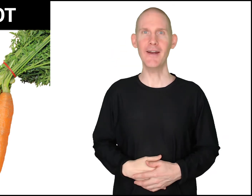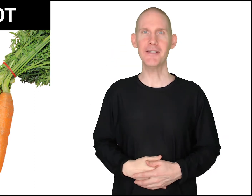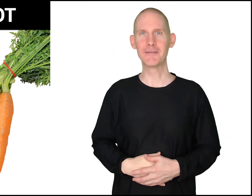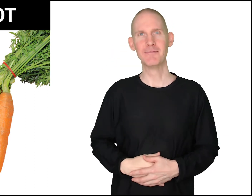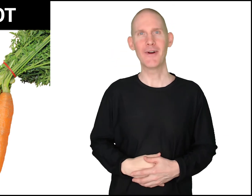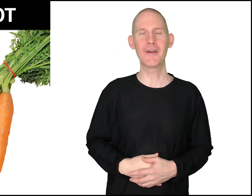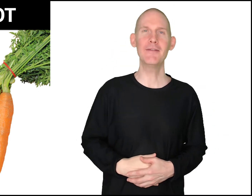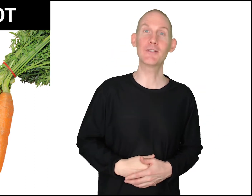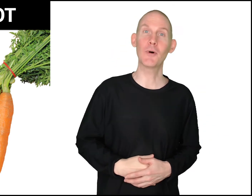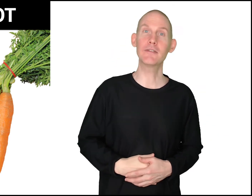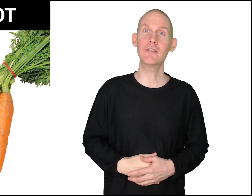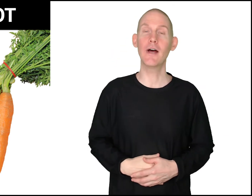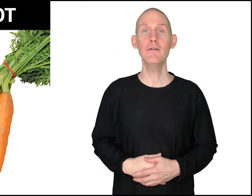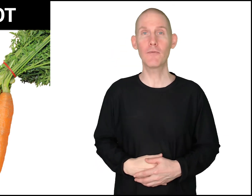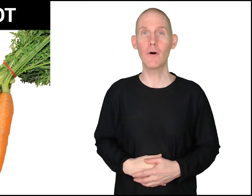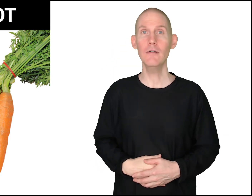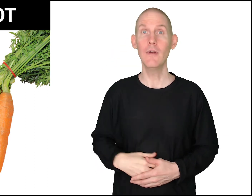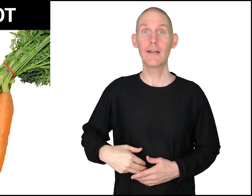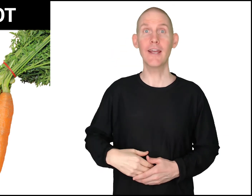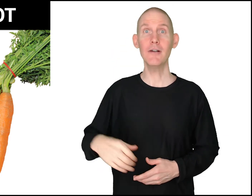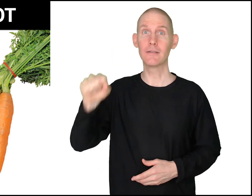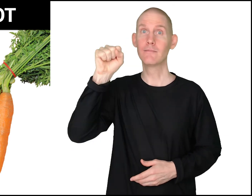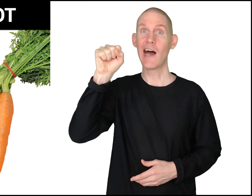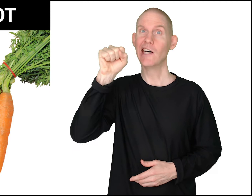carrot. Okay, this was the sign for carrot.